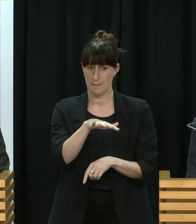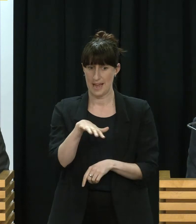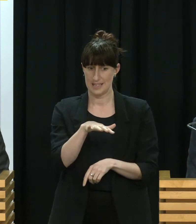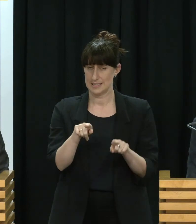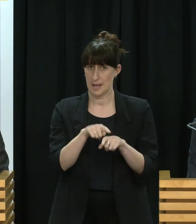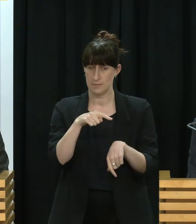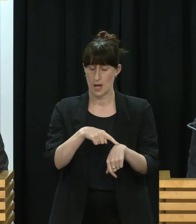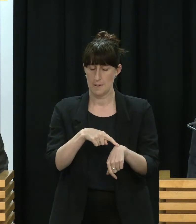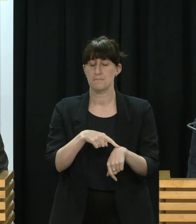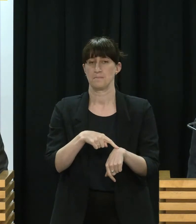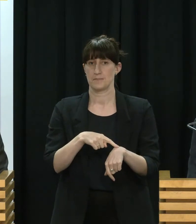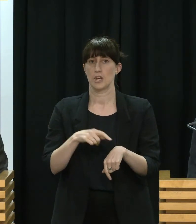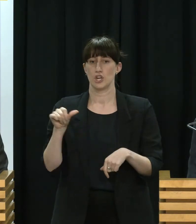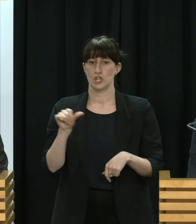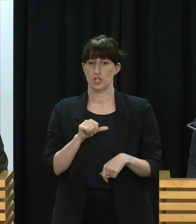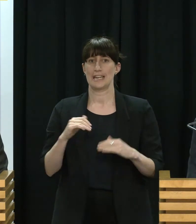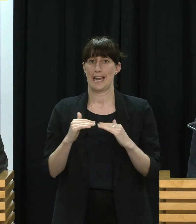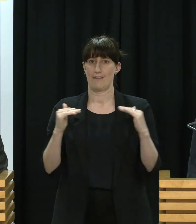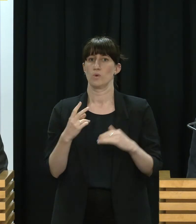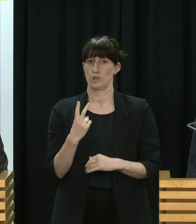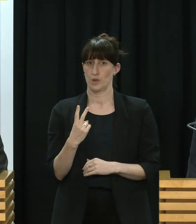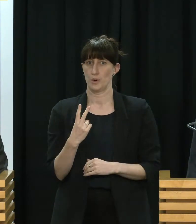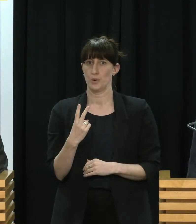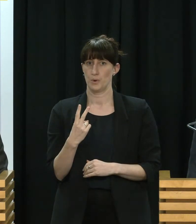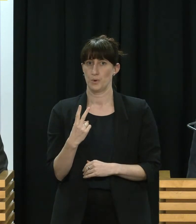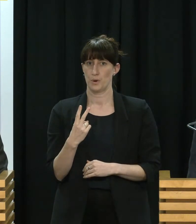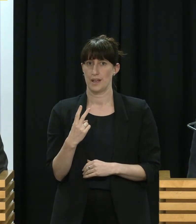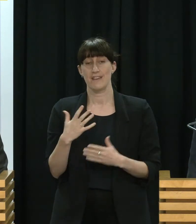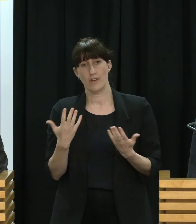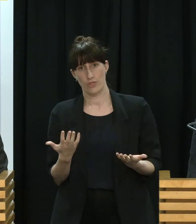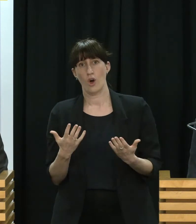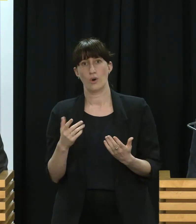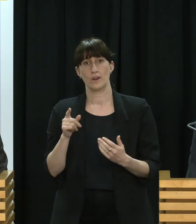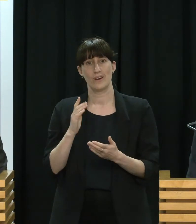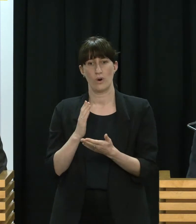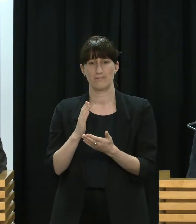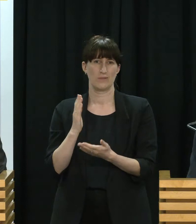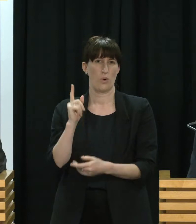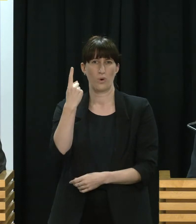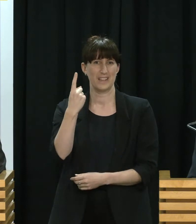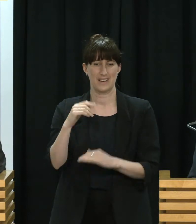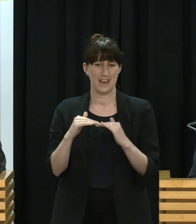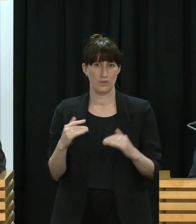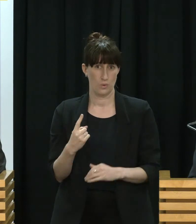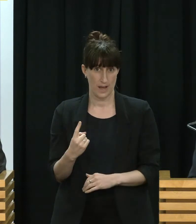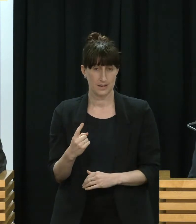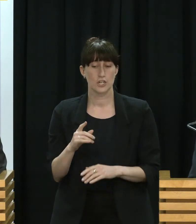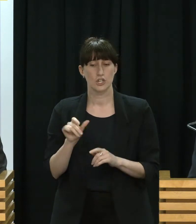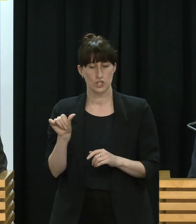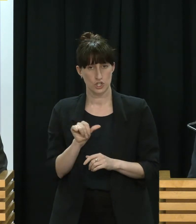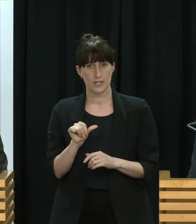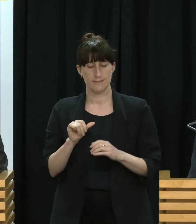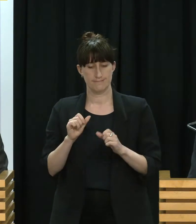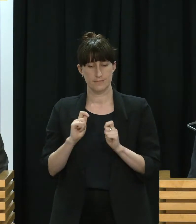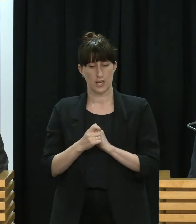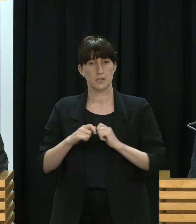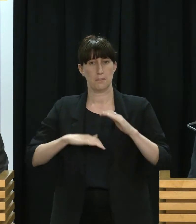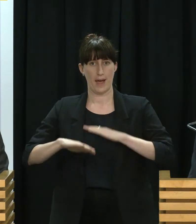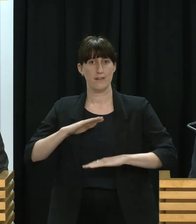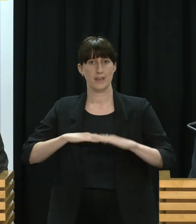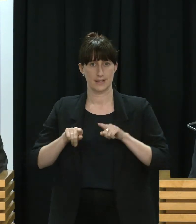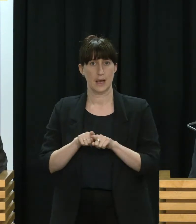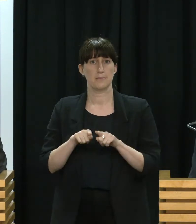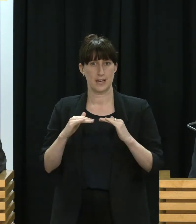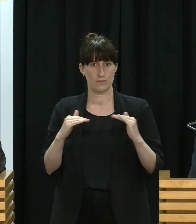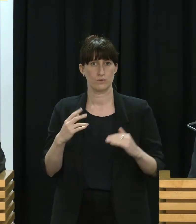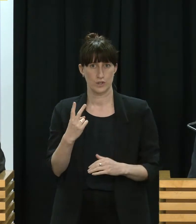region. It's reassuring to see that so far New Zealanders have been doing the right thing. Testing numbers are up overall, and I